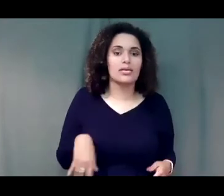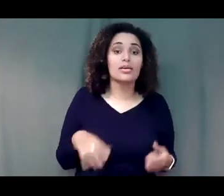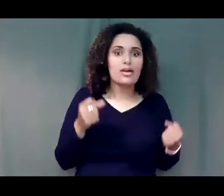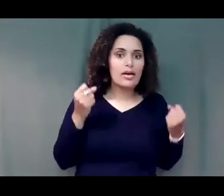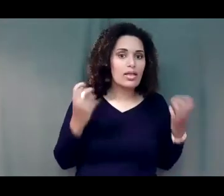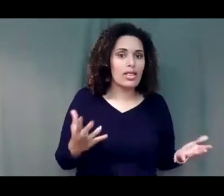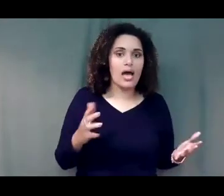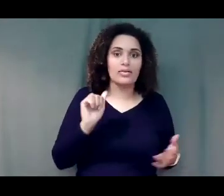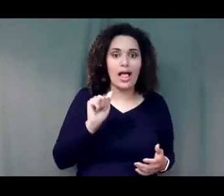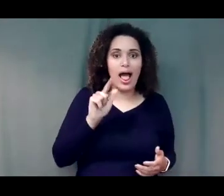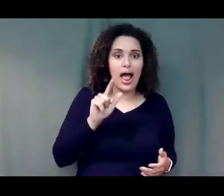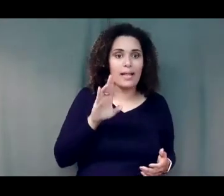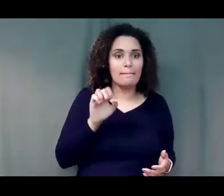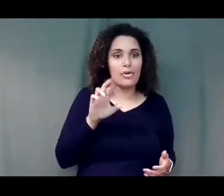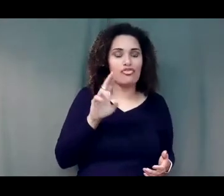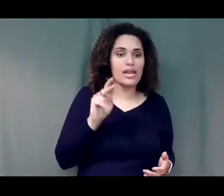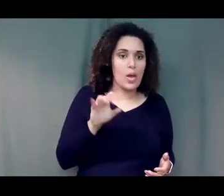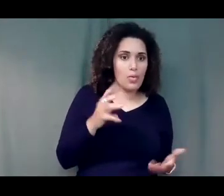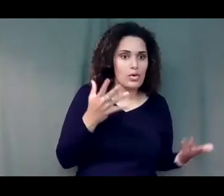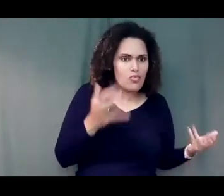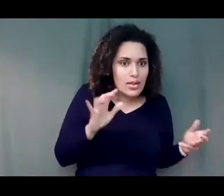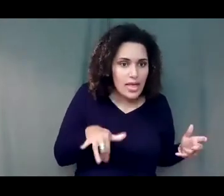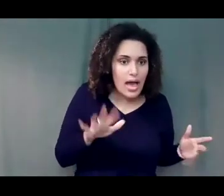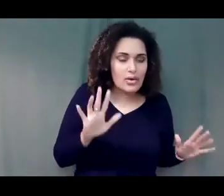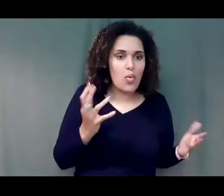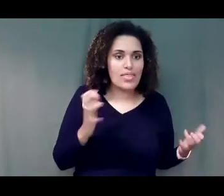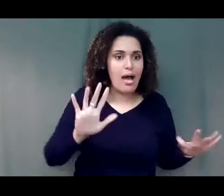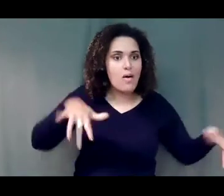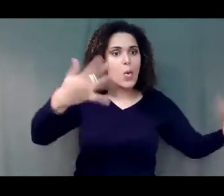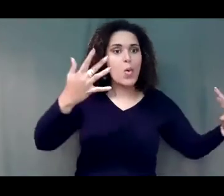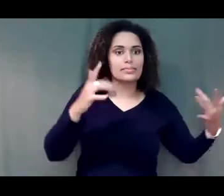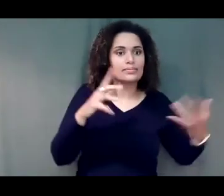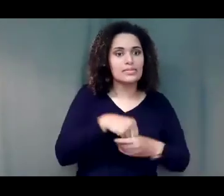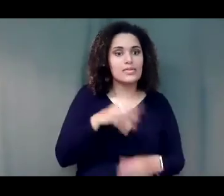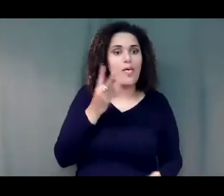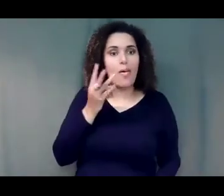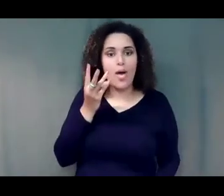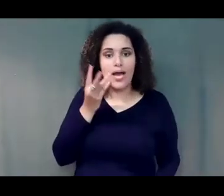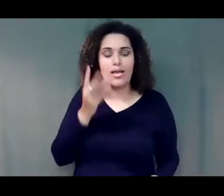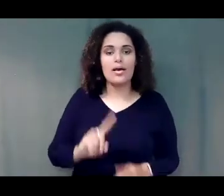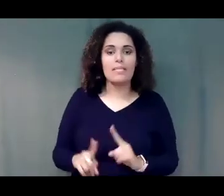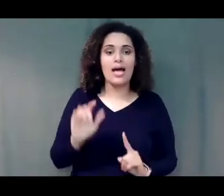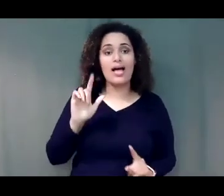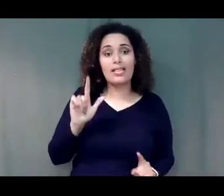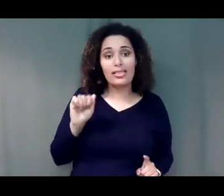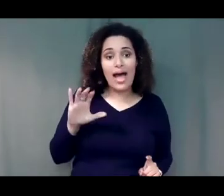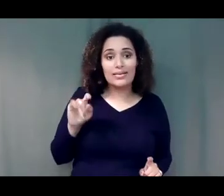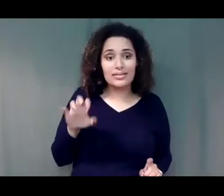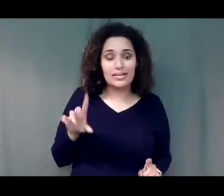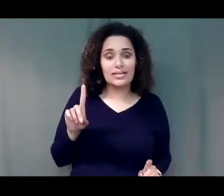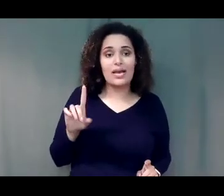it in Albarino, but we want that because we want that brightness into the wine. Lactic acid is the primary acid in